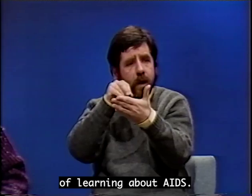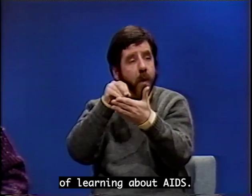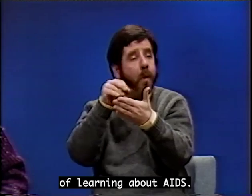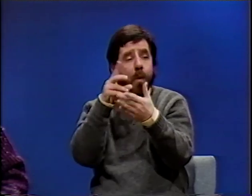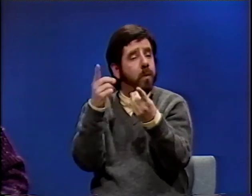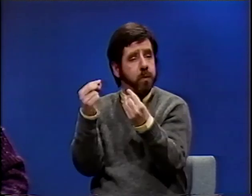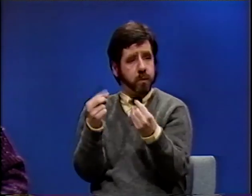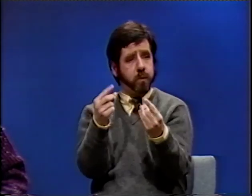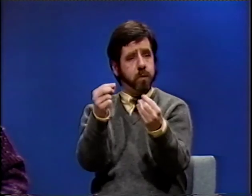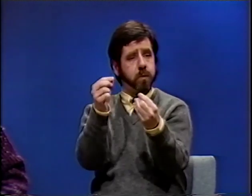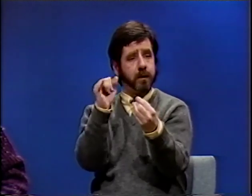AIDS